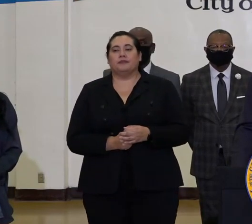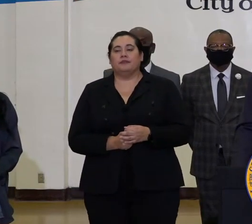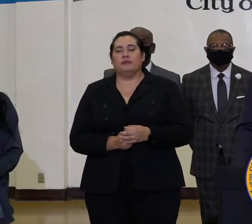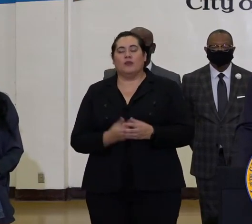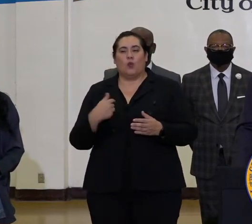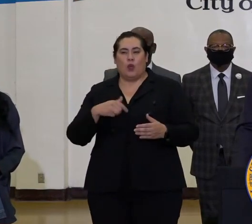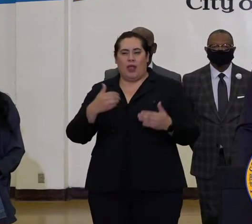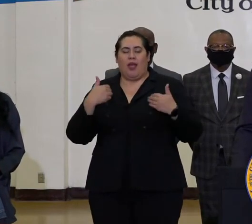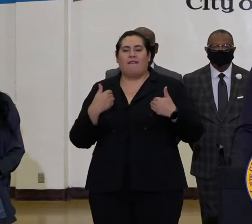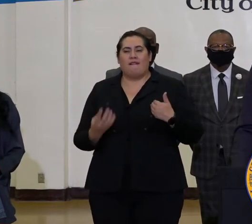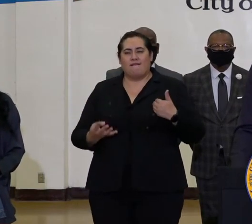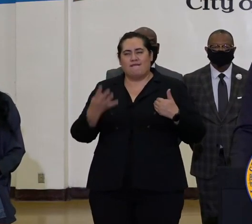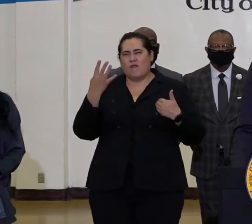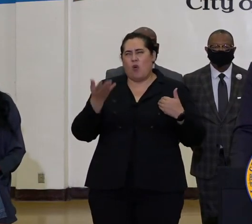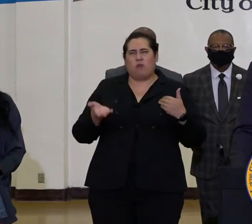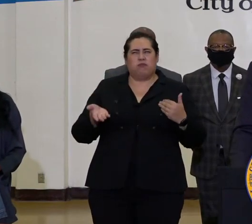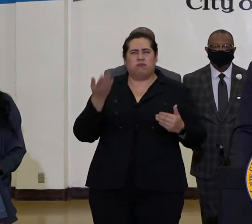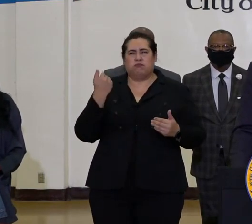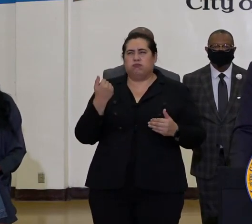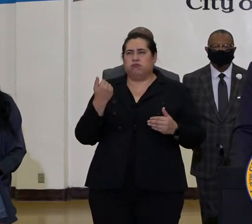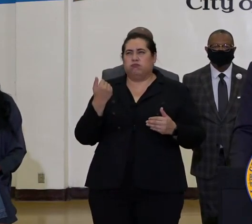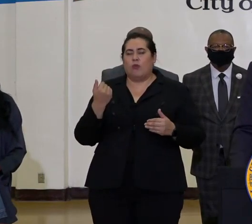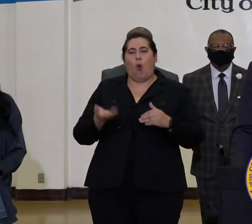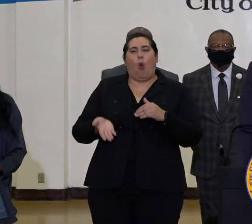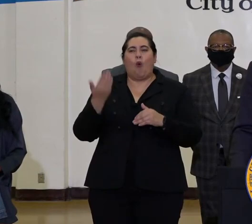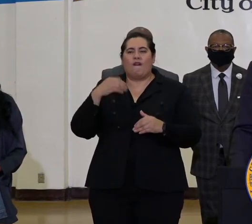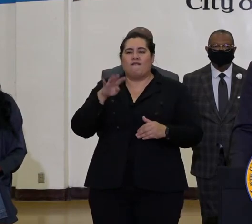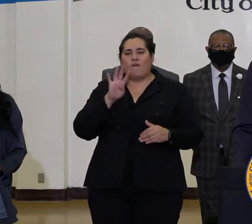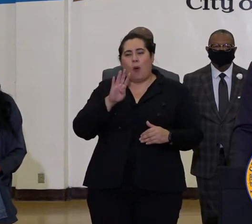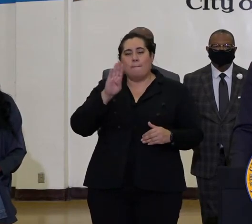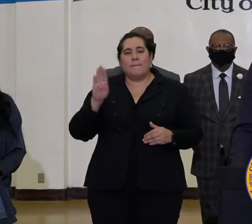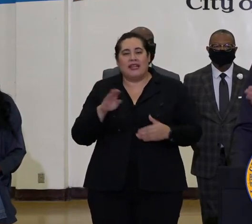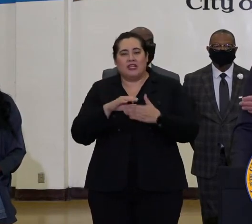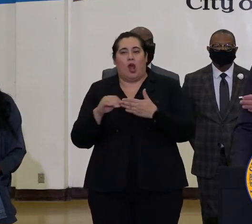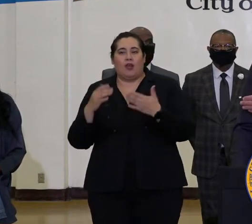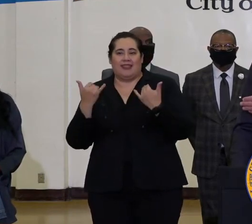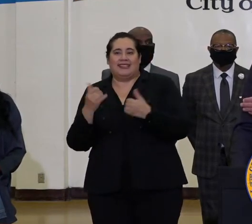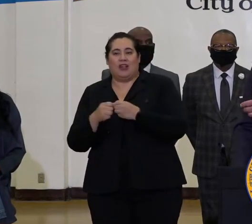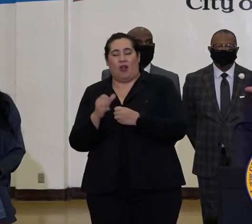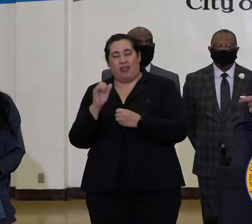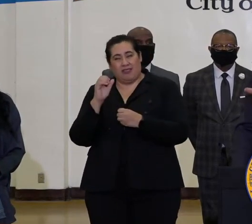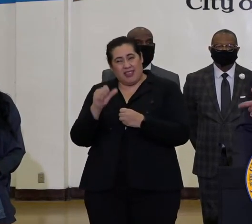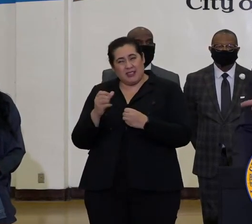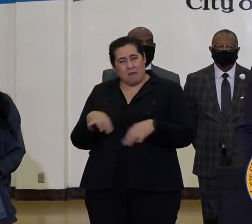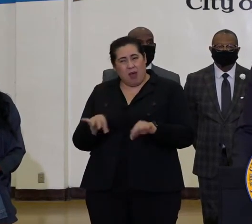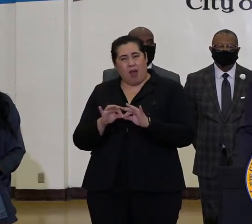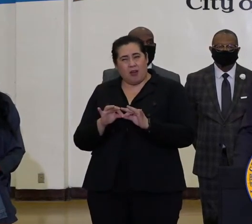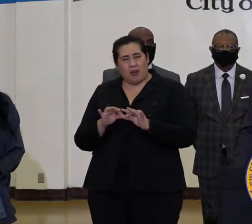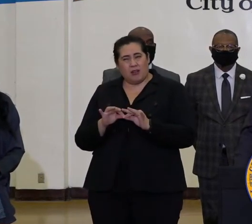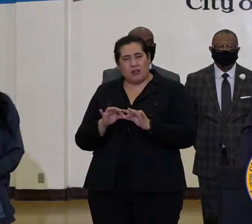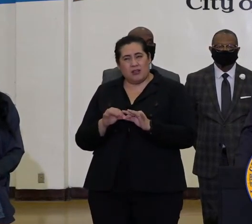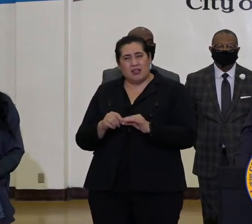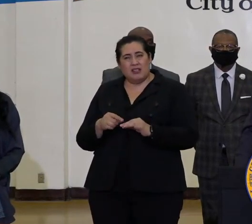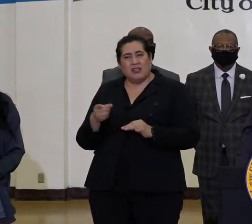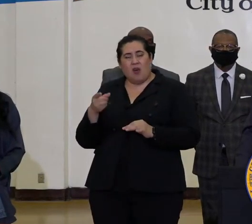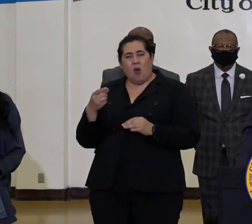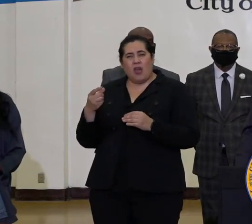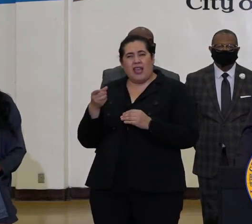We put $4+ billion up this year, and this matters. Your son was 25 years old.